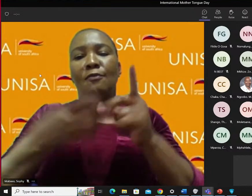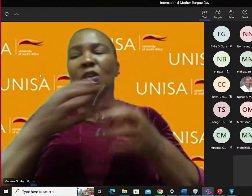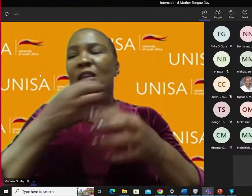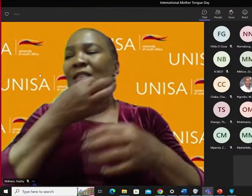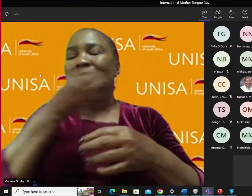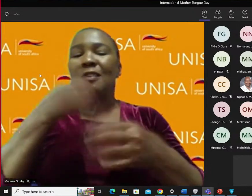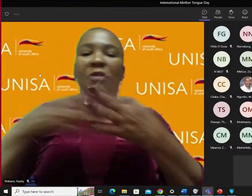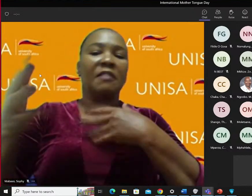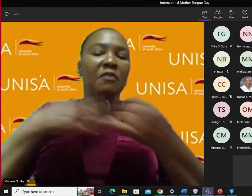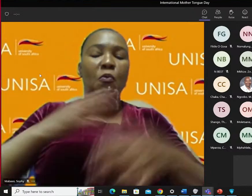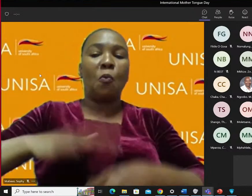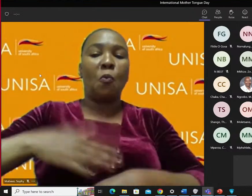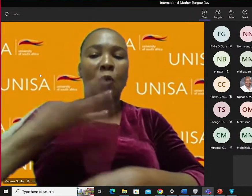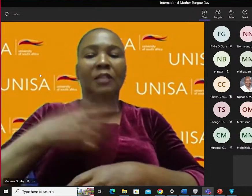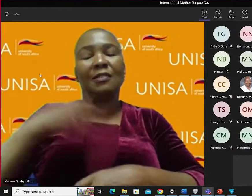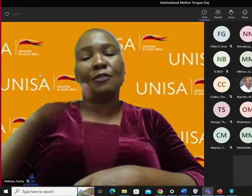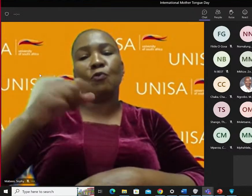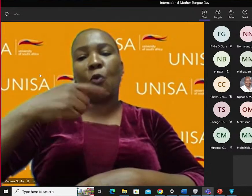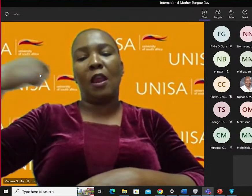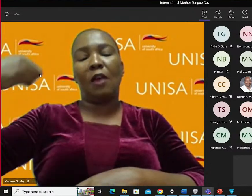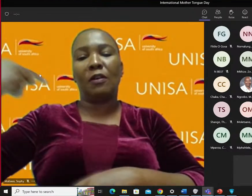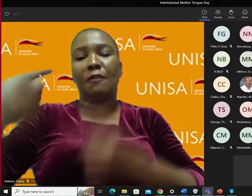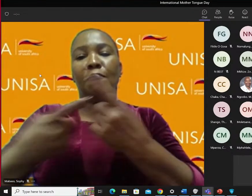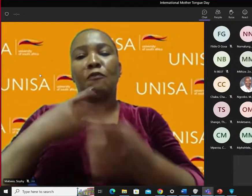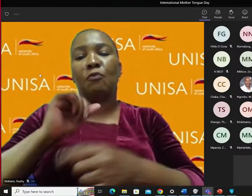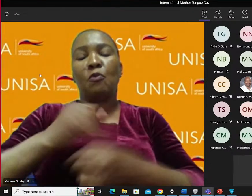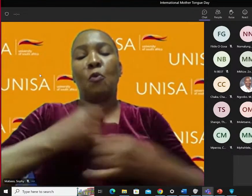want in your language from your heart.